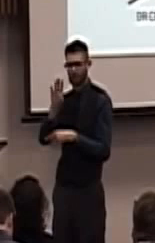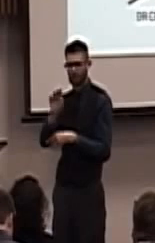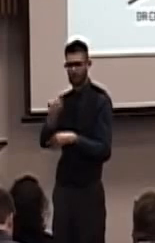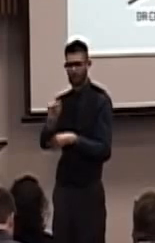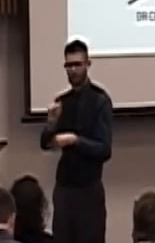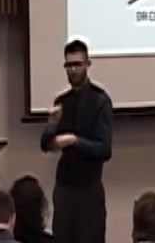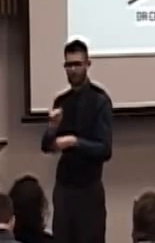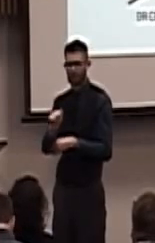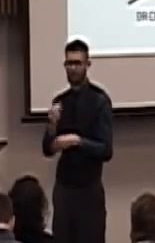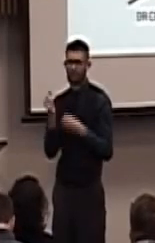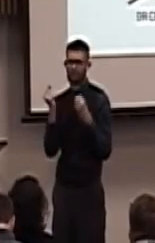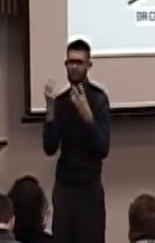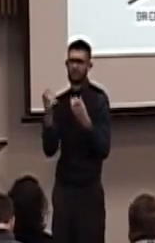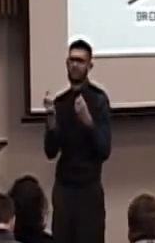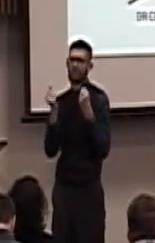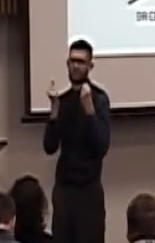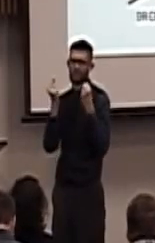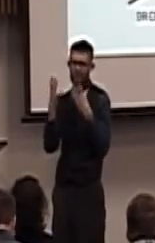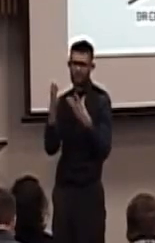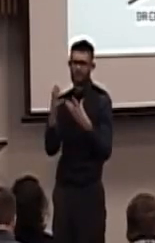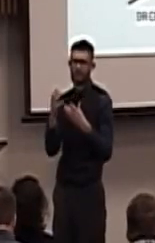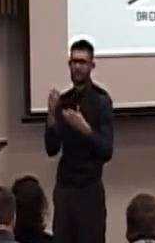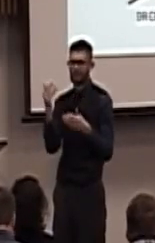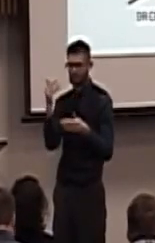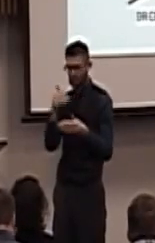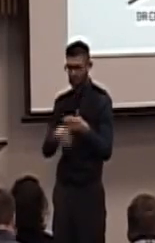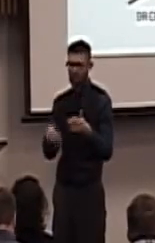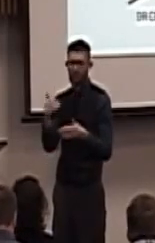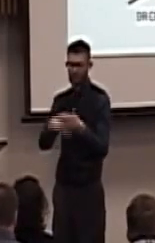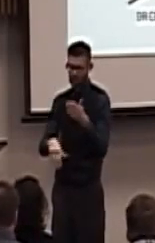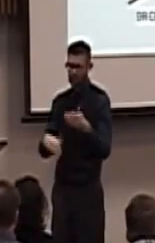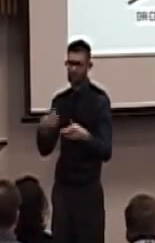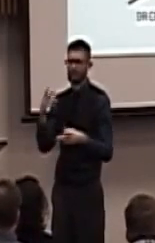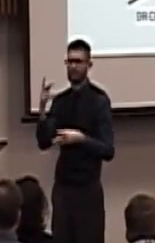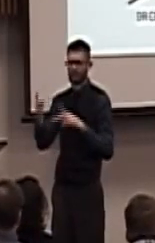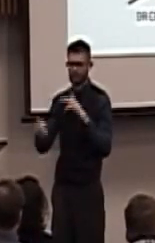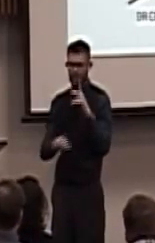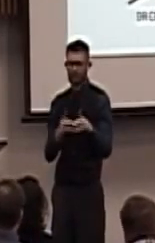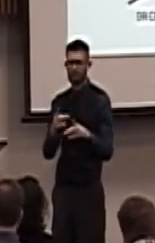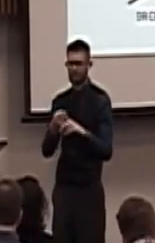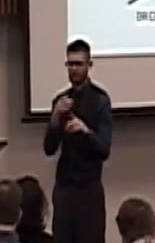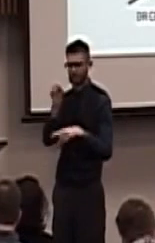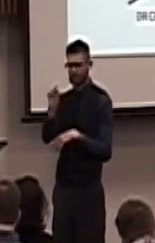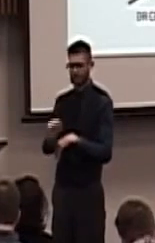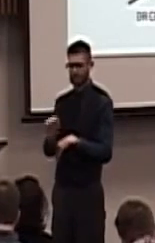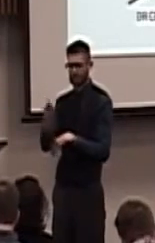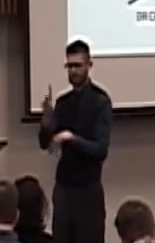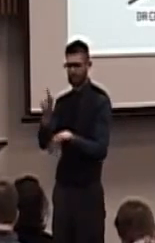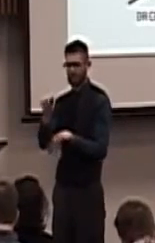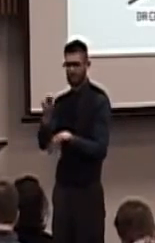Hundreds and hundreds of thousands of South Sudanese refugees. And then in Uganda,